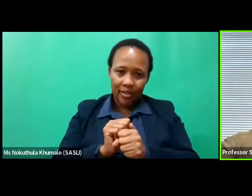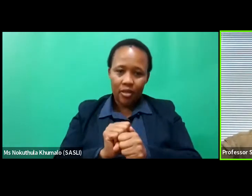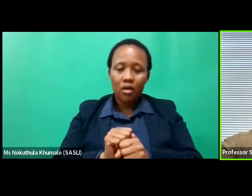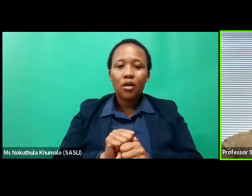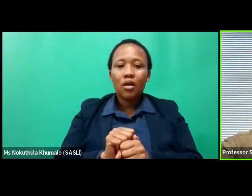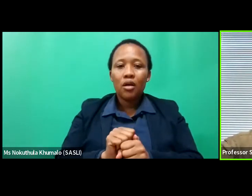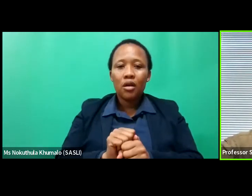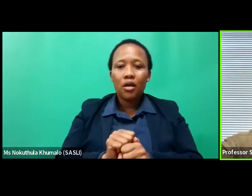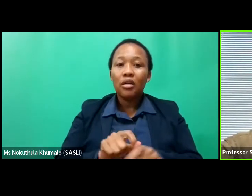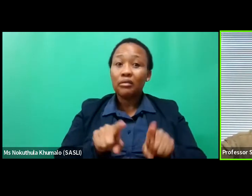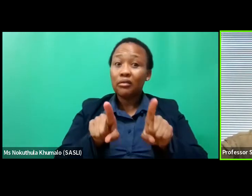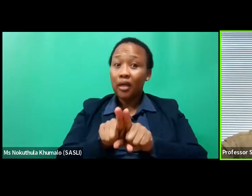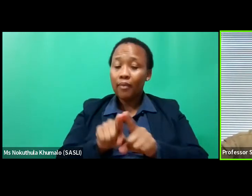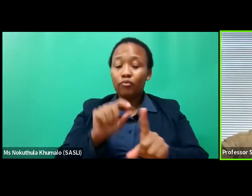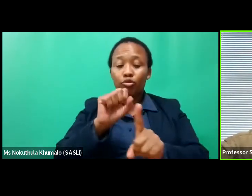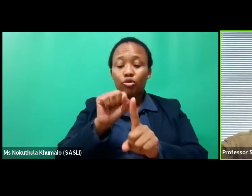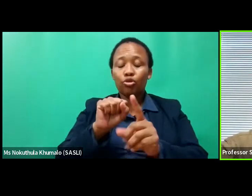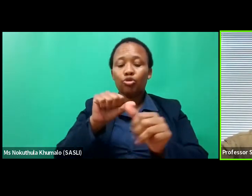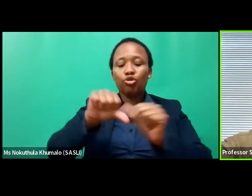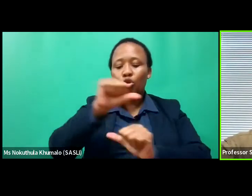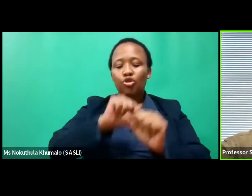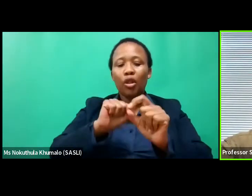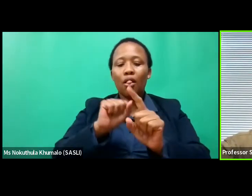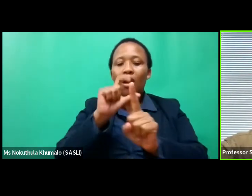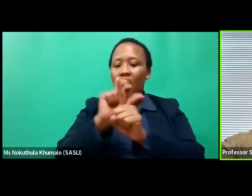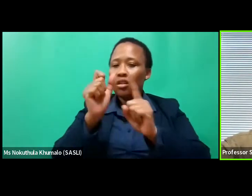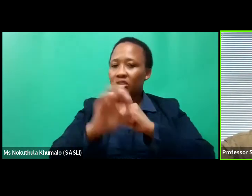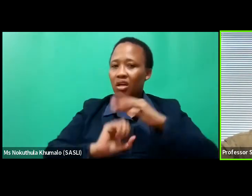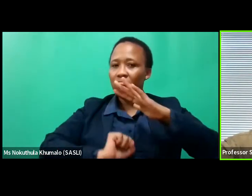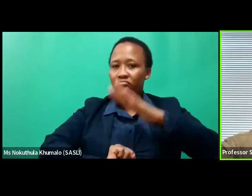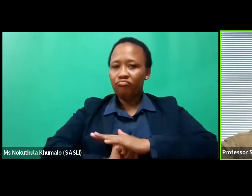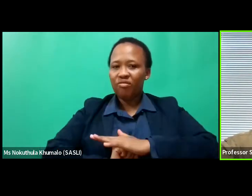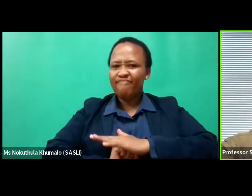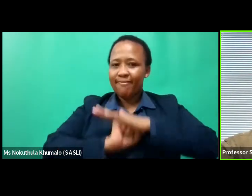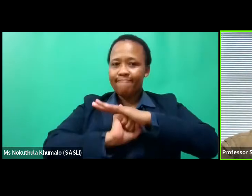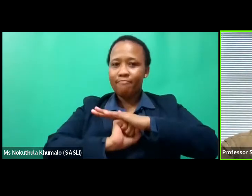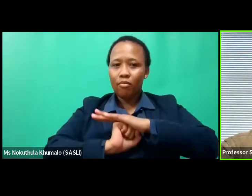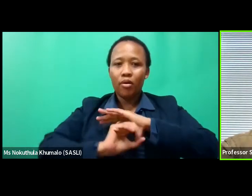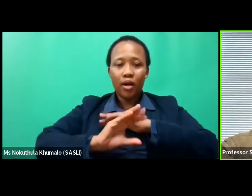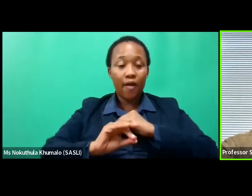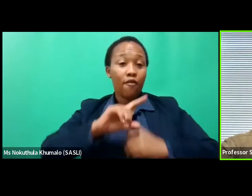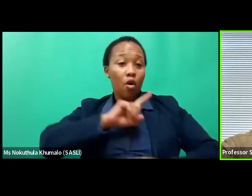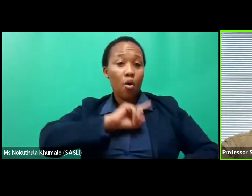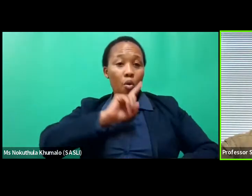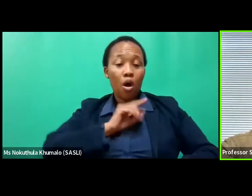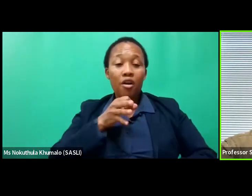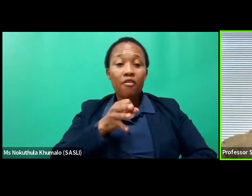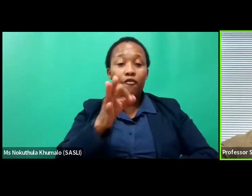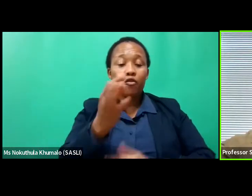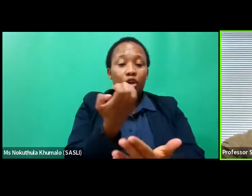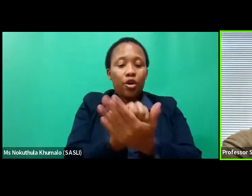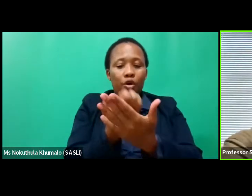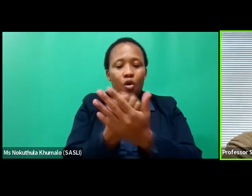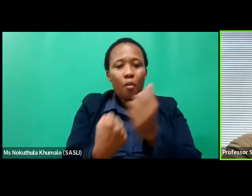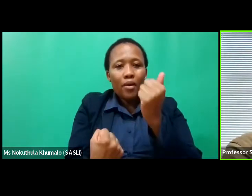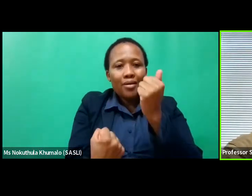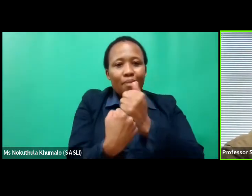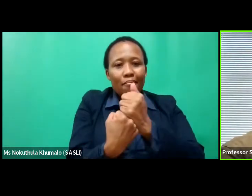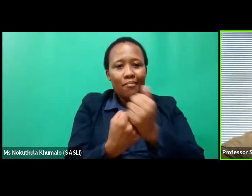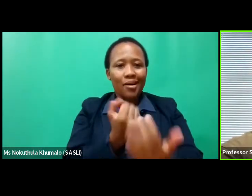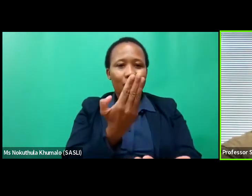the social, cultural, and environmental context that support all future economic activity. In other